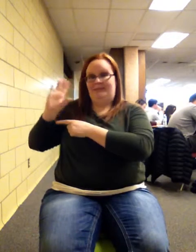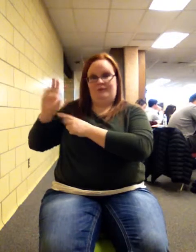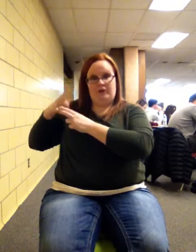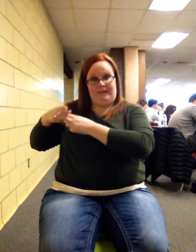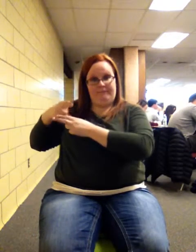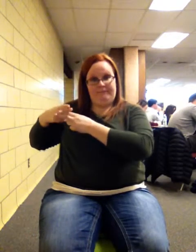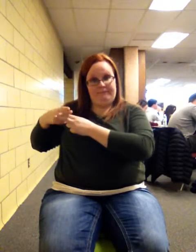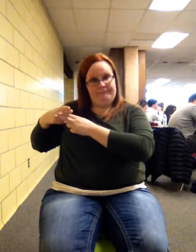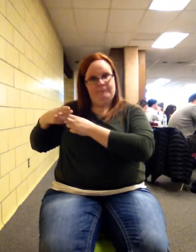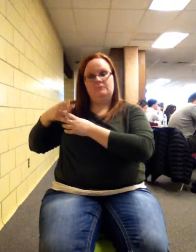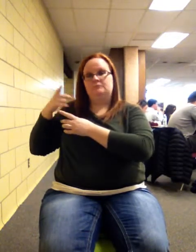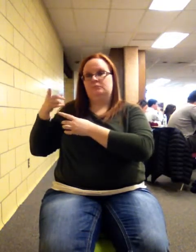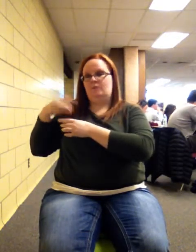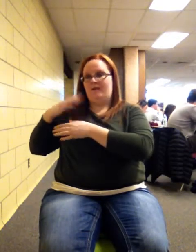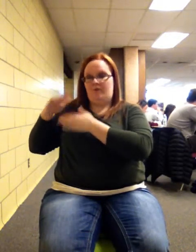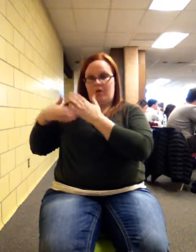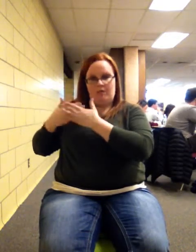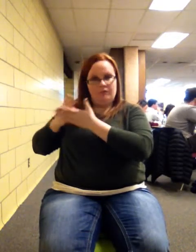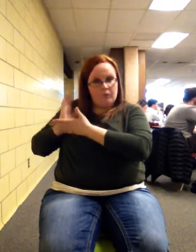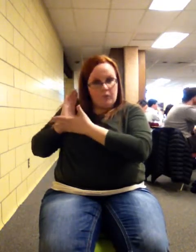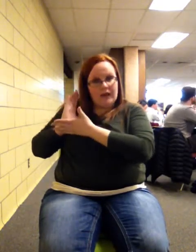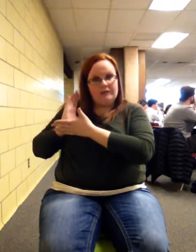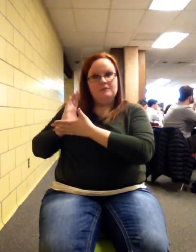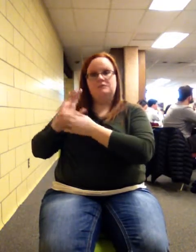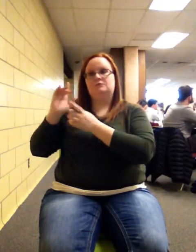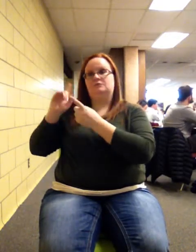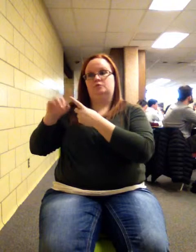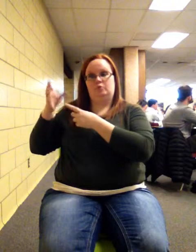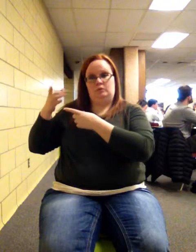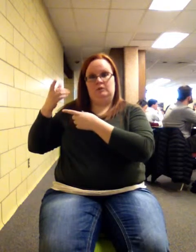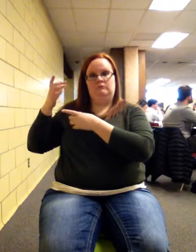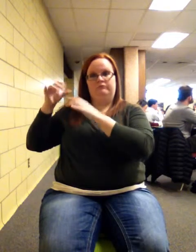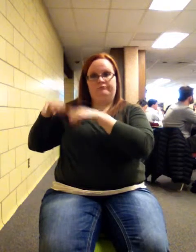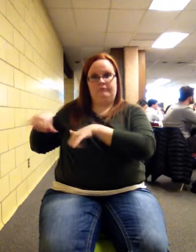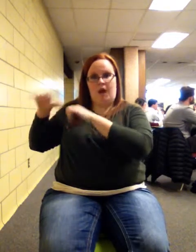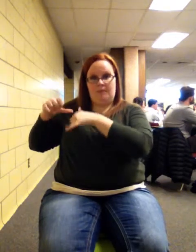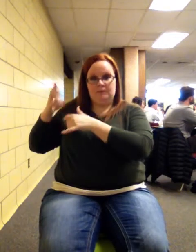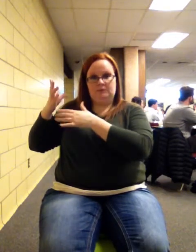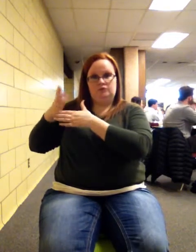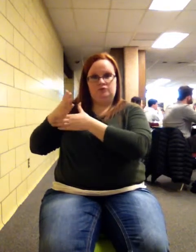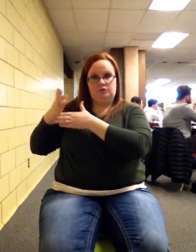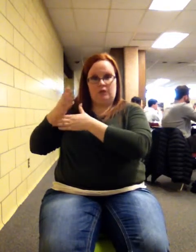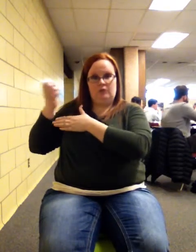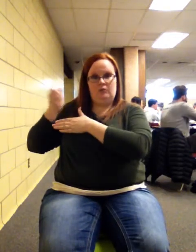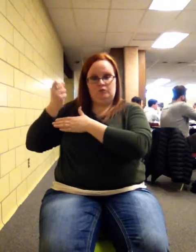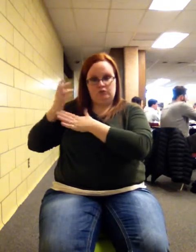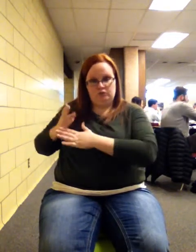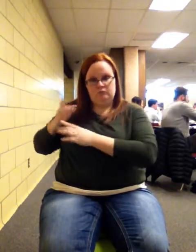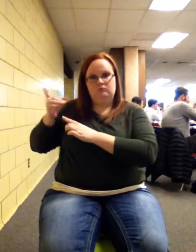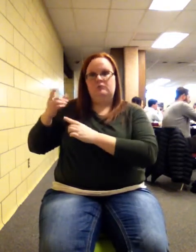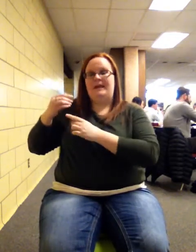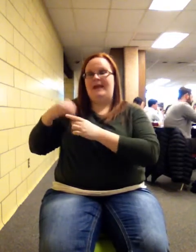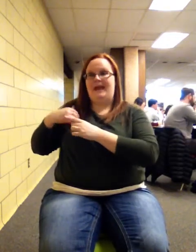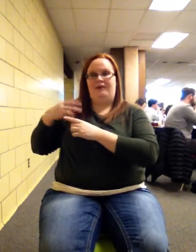learned in Accounting 210 that a common shareholder would have. They would be getting the proxy or vote, they